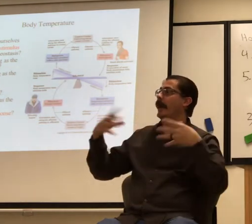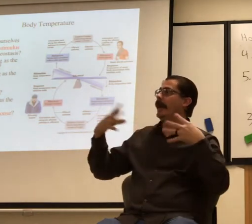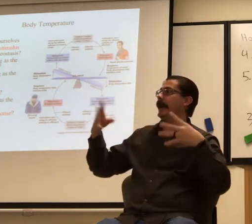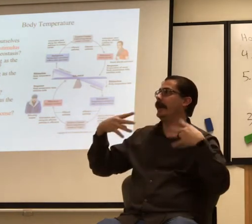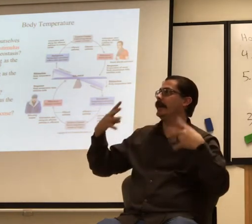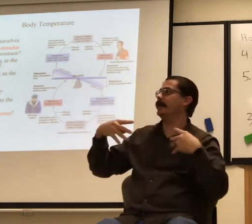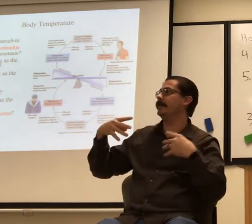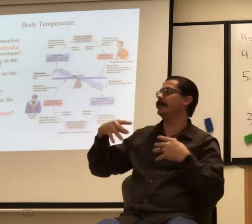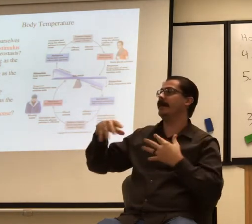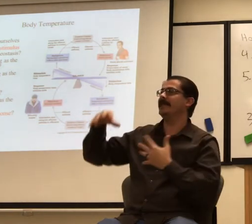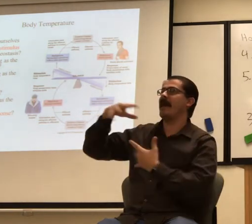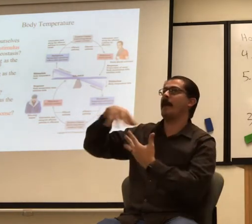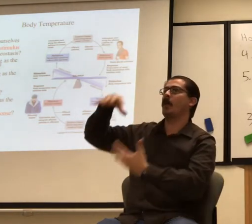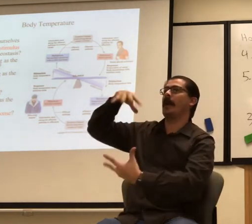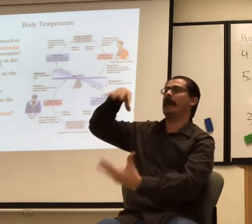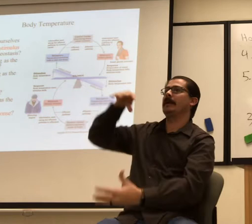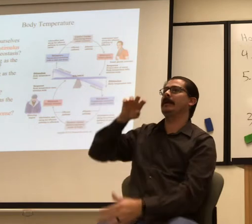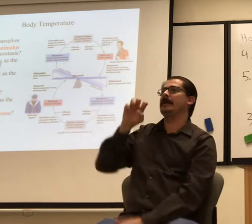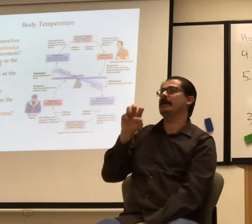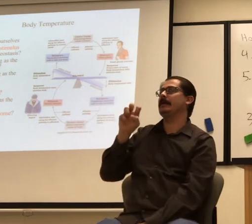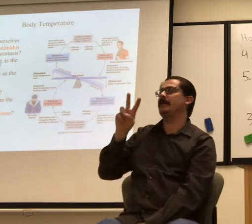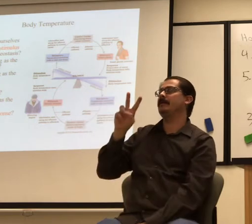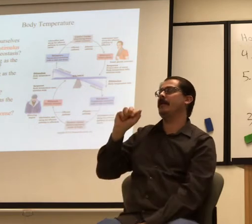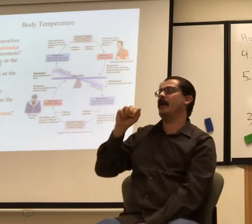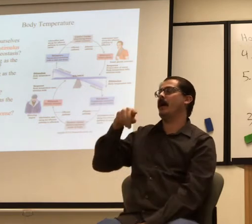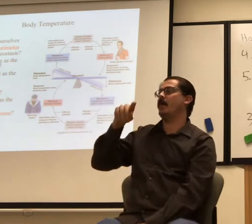Moisture evaporates.